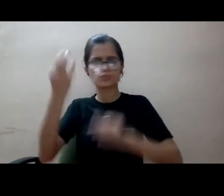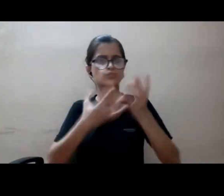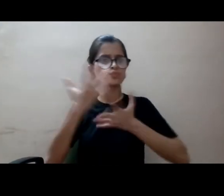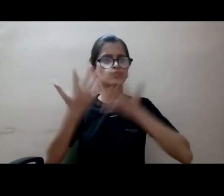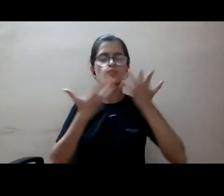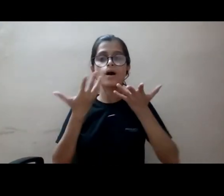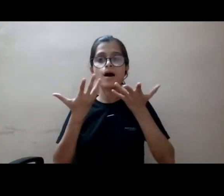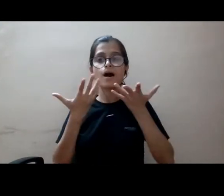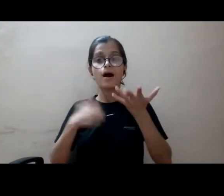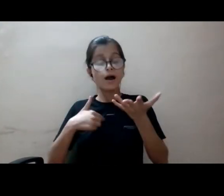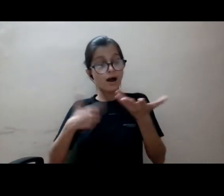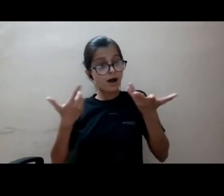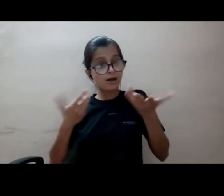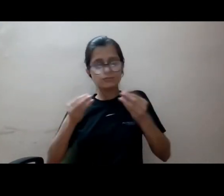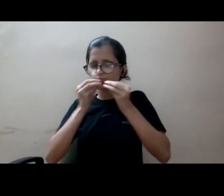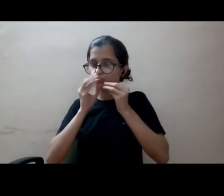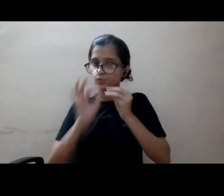It's a kind of wonderful